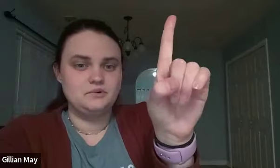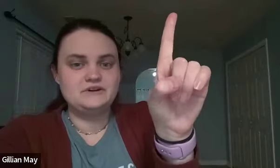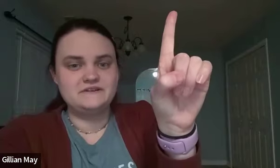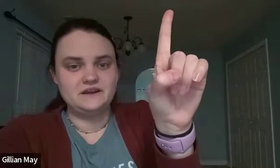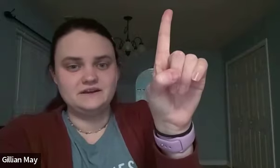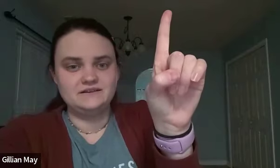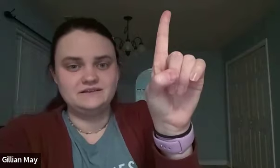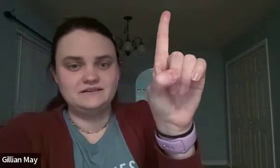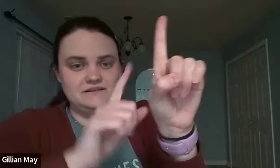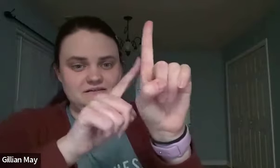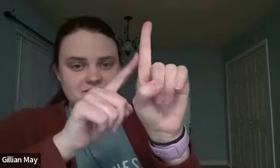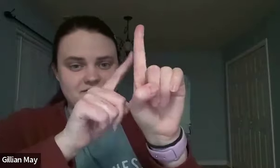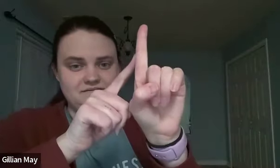pointer finger.